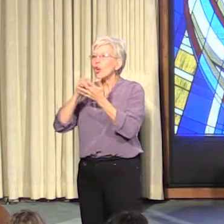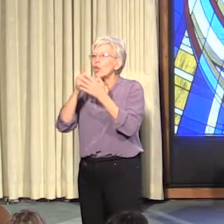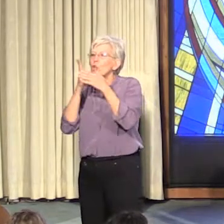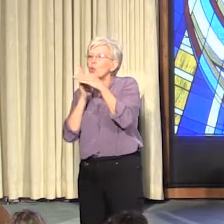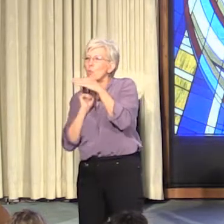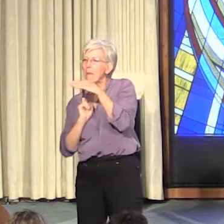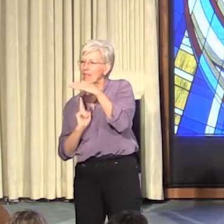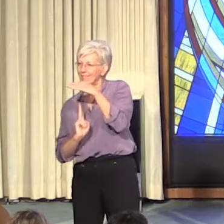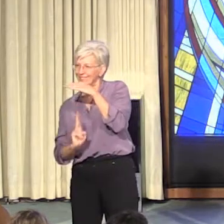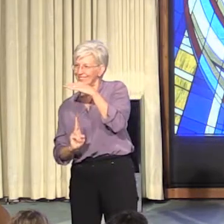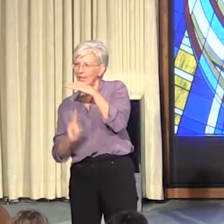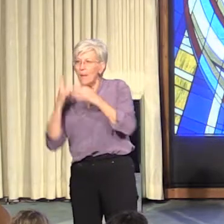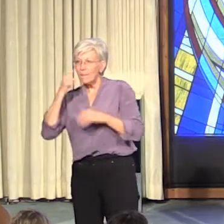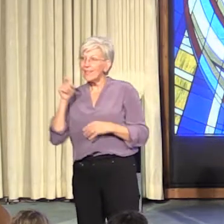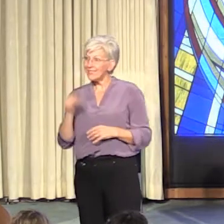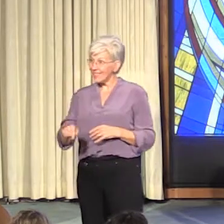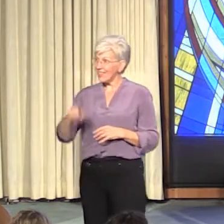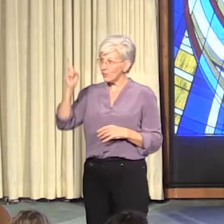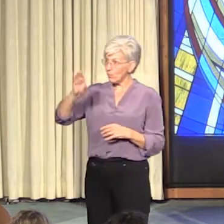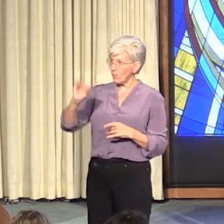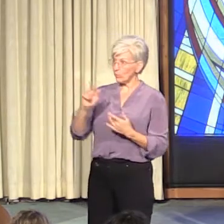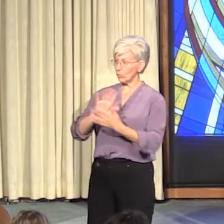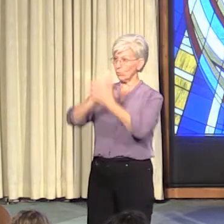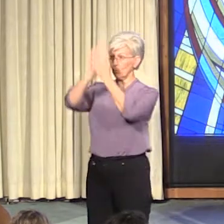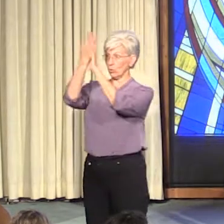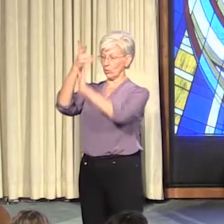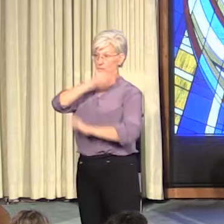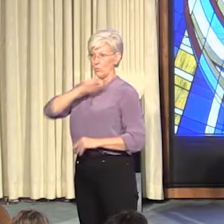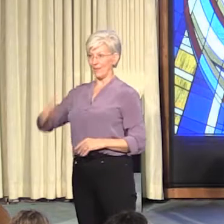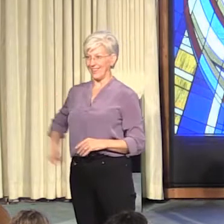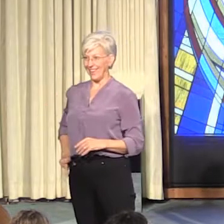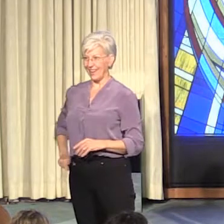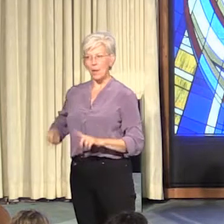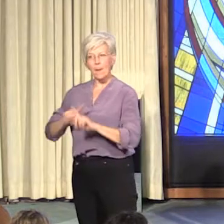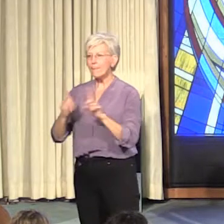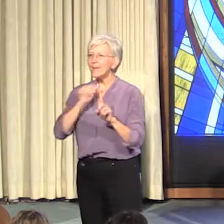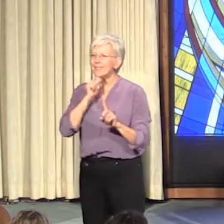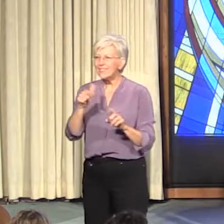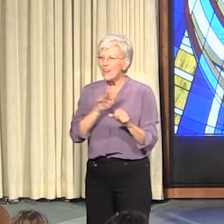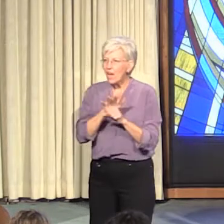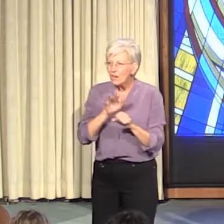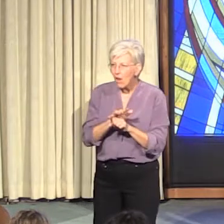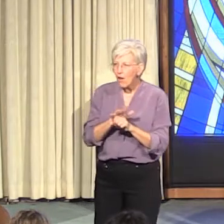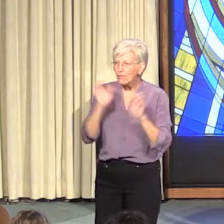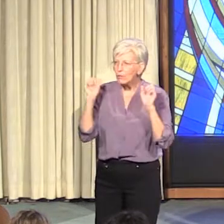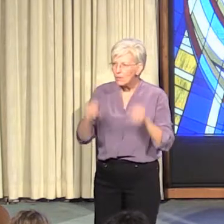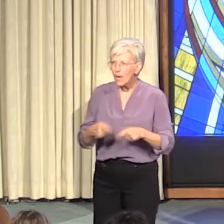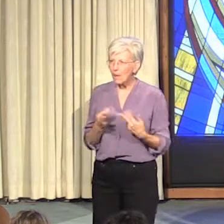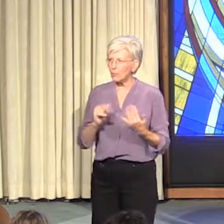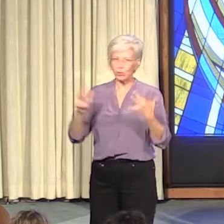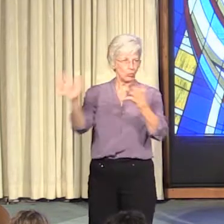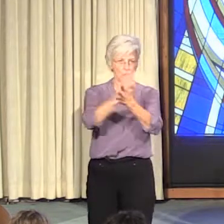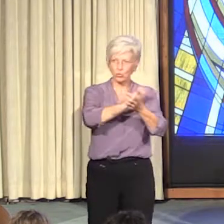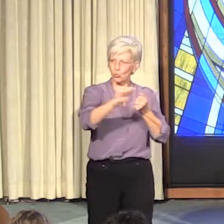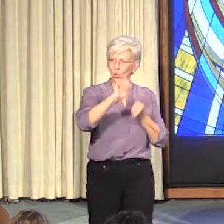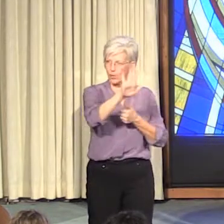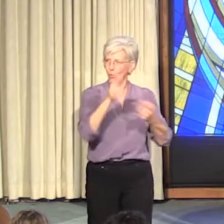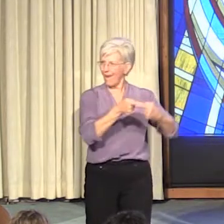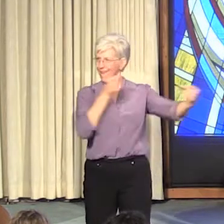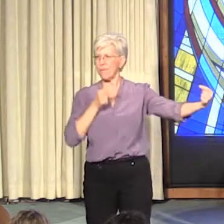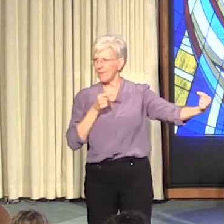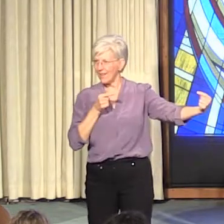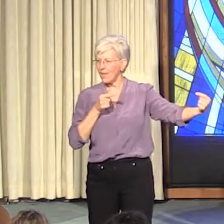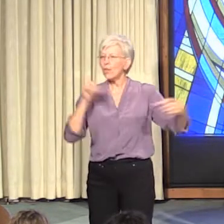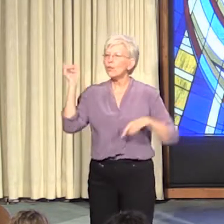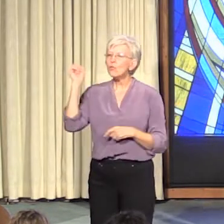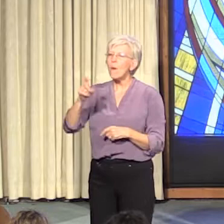he is supposed to eventually be a king. But it's not enough to be able to destroy your enemies.